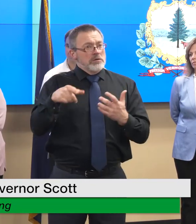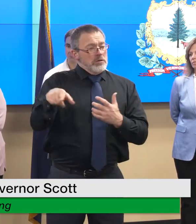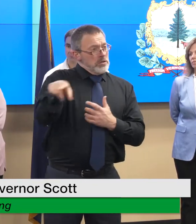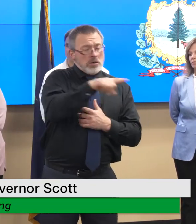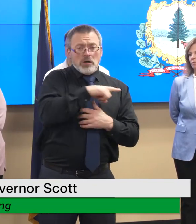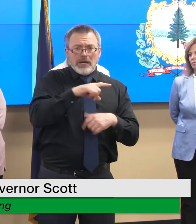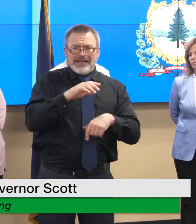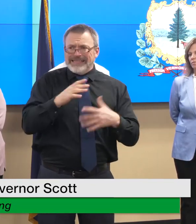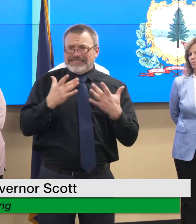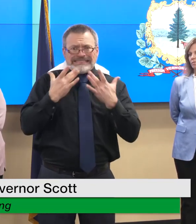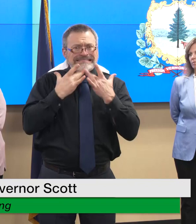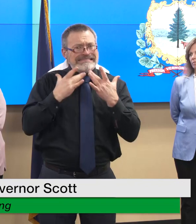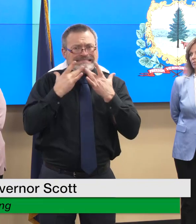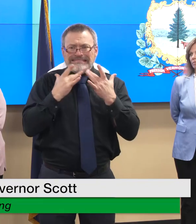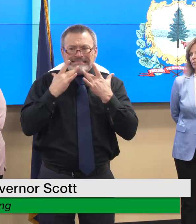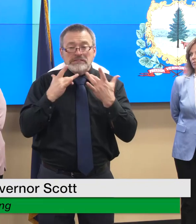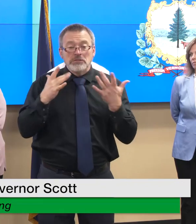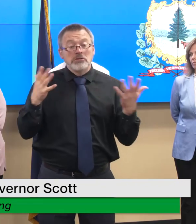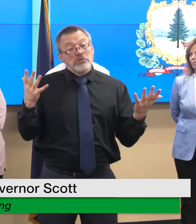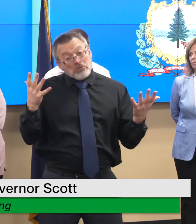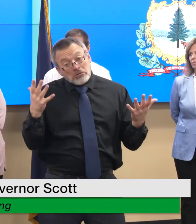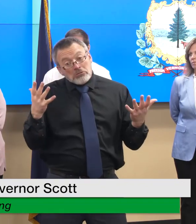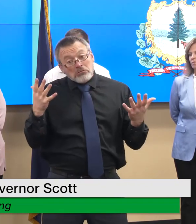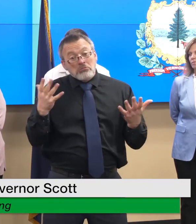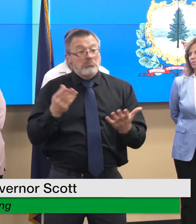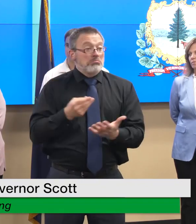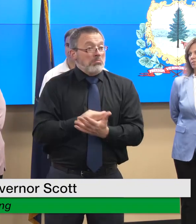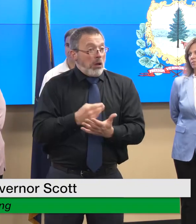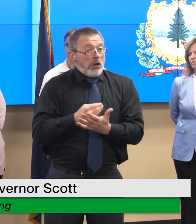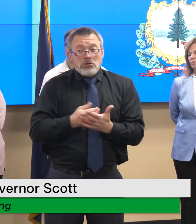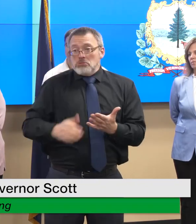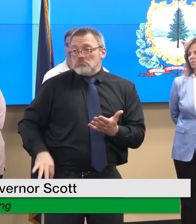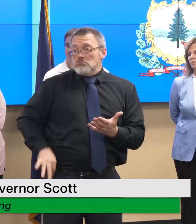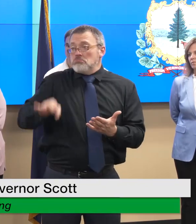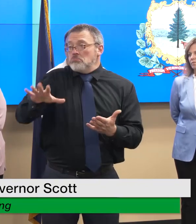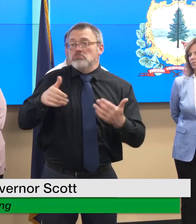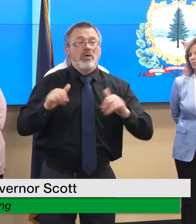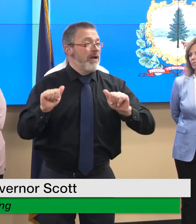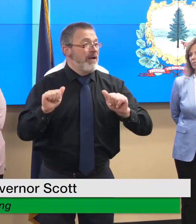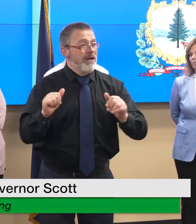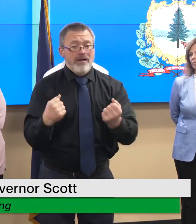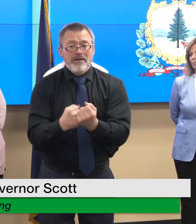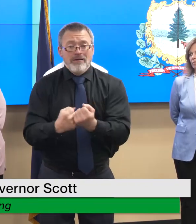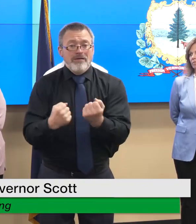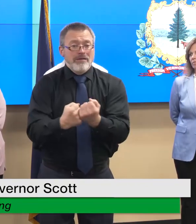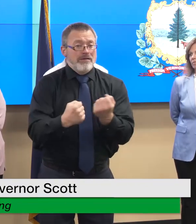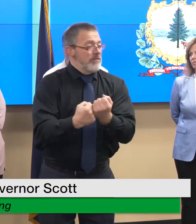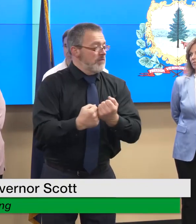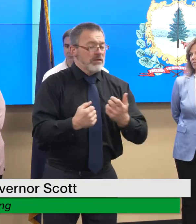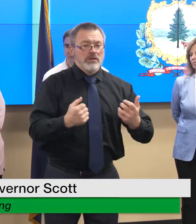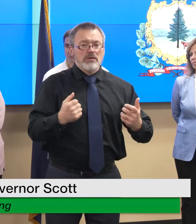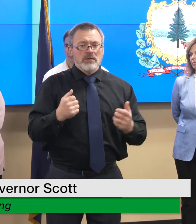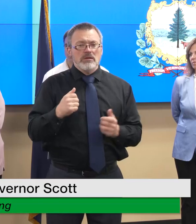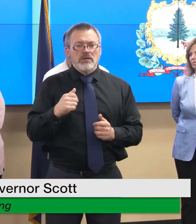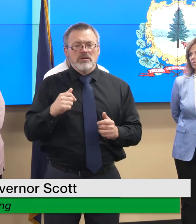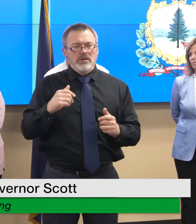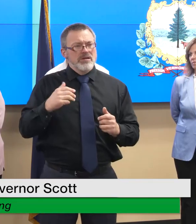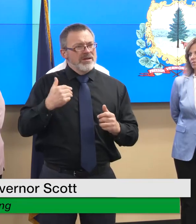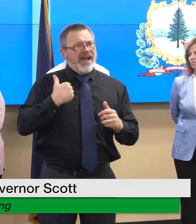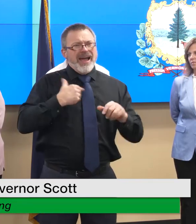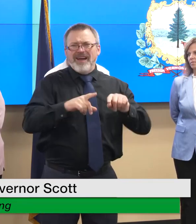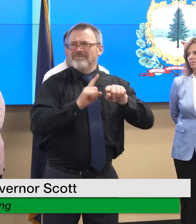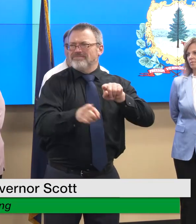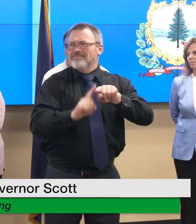local charitable organization or the Red Cross or the Vermont Community Foundation. And if